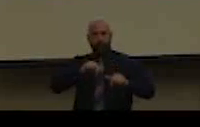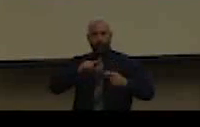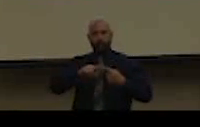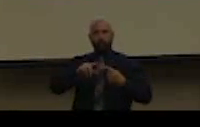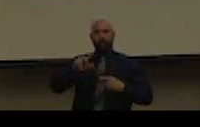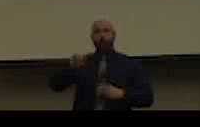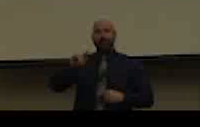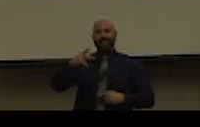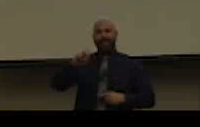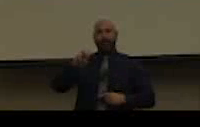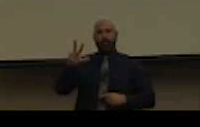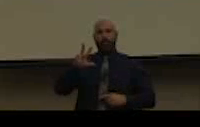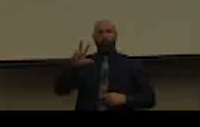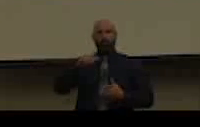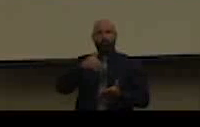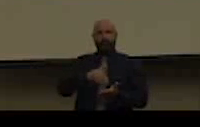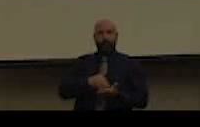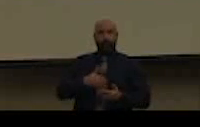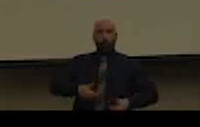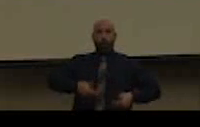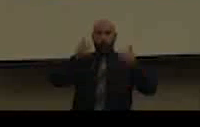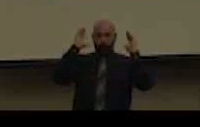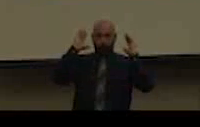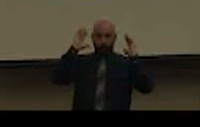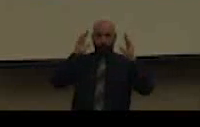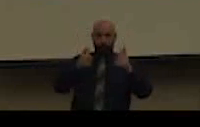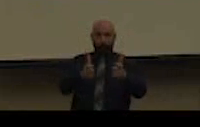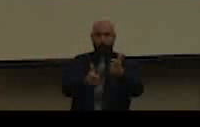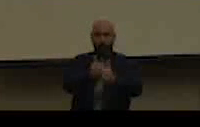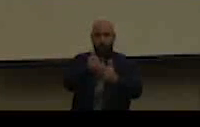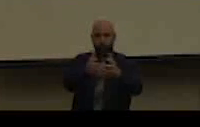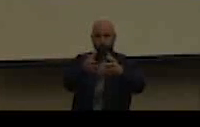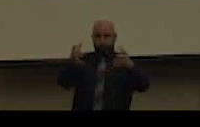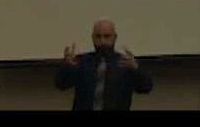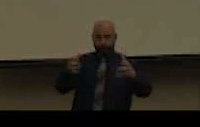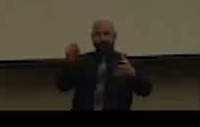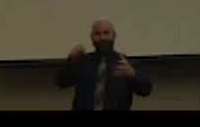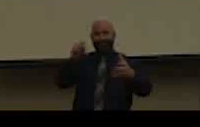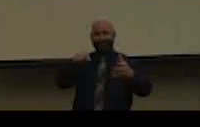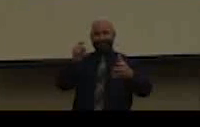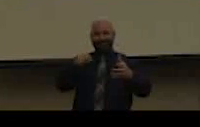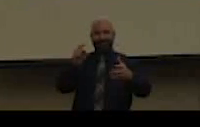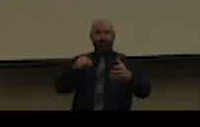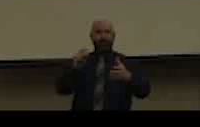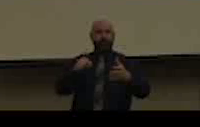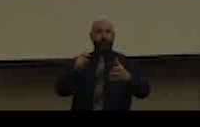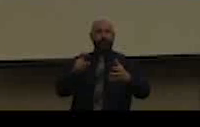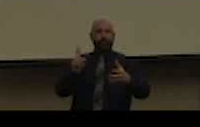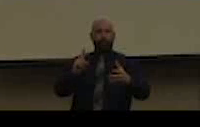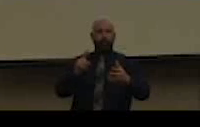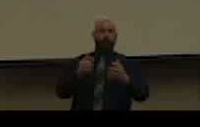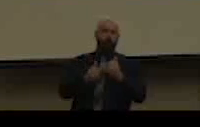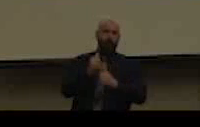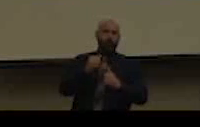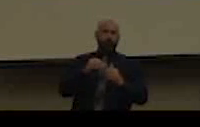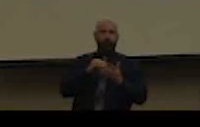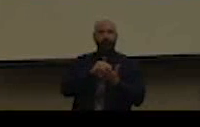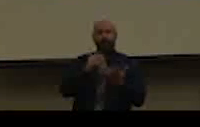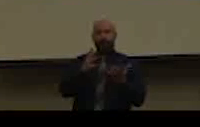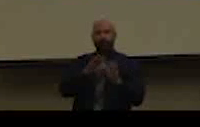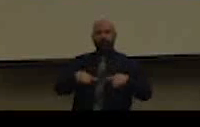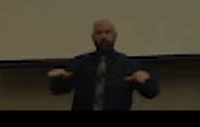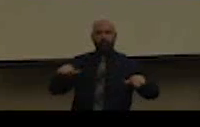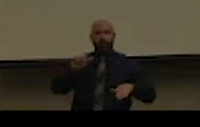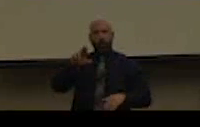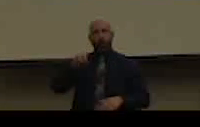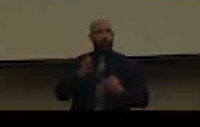overwhelming majority of that is going to type 3 centers where the vast majority of these children are served. That's just And the 25% is what's bringing us